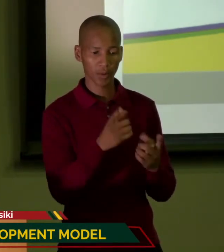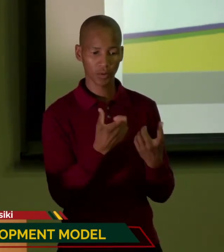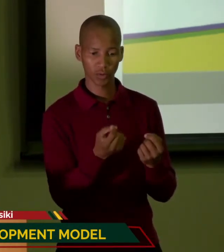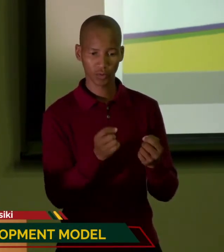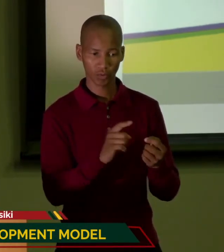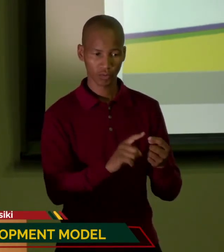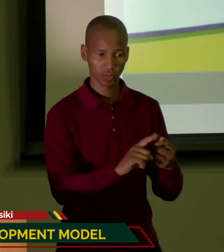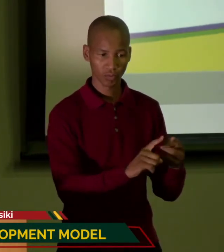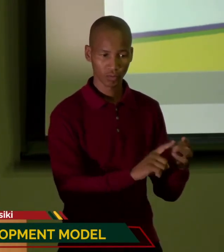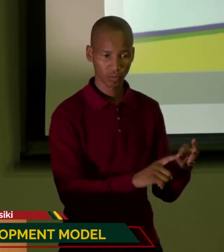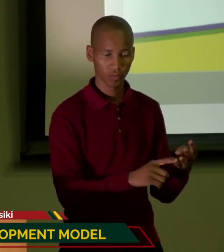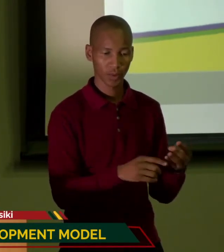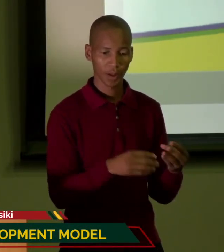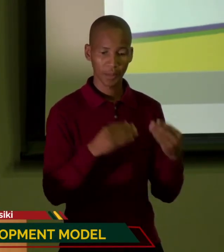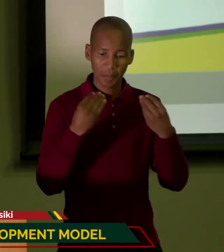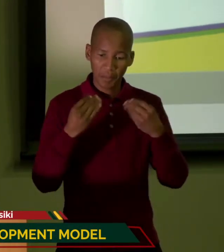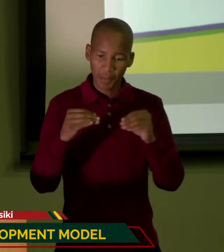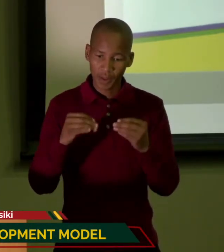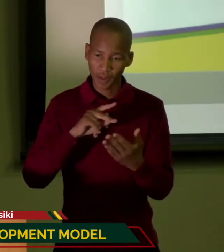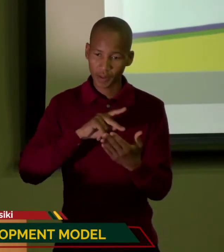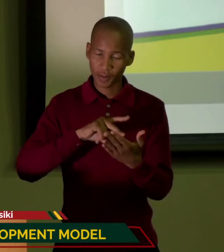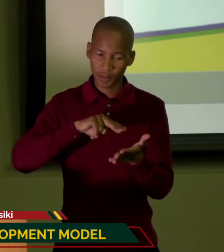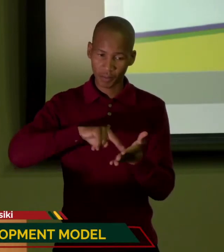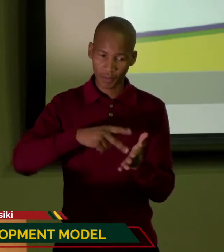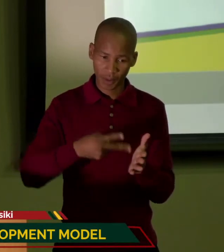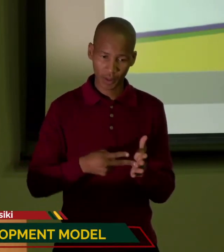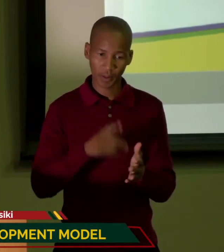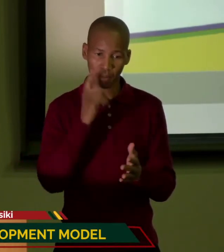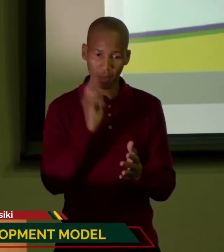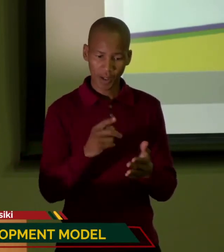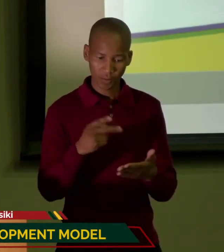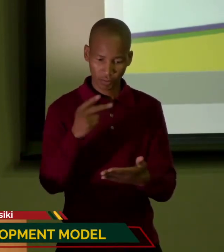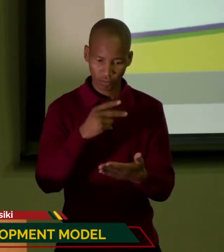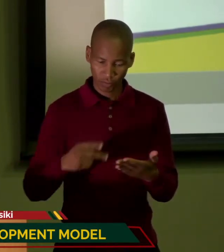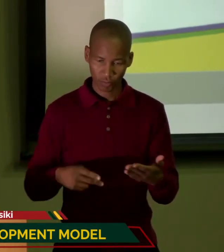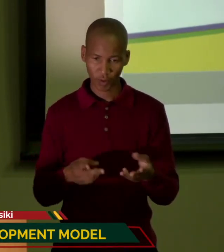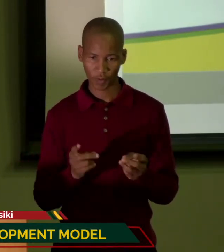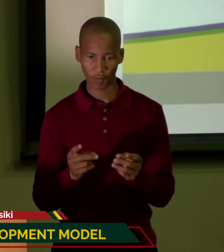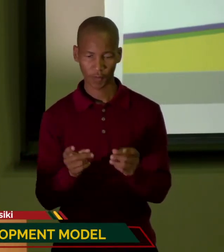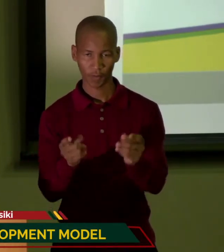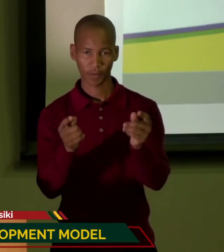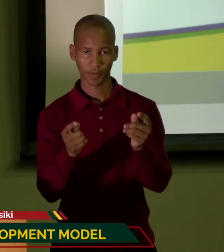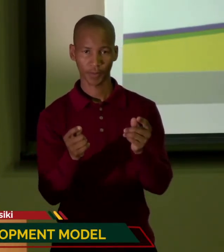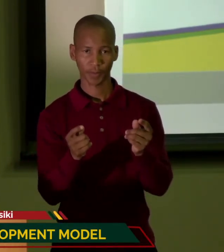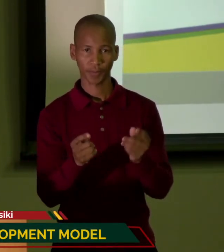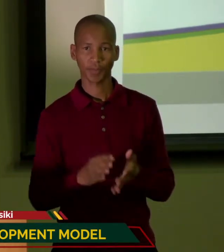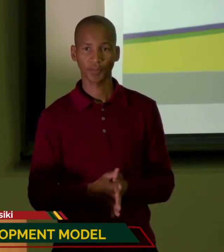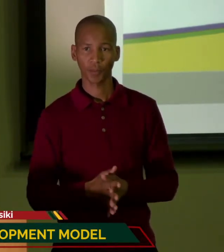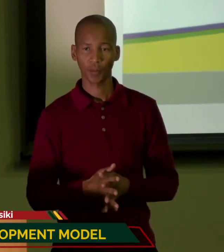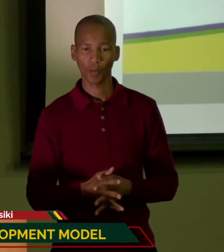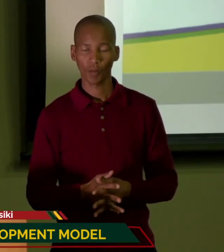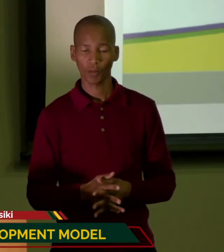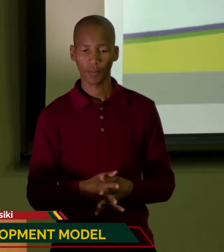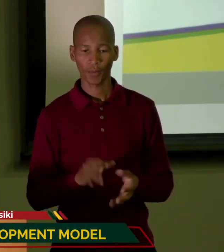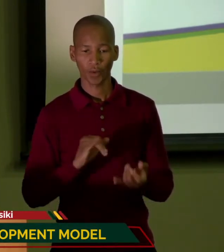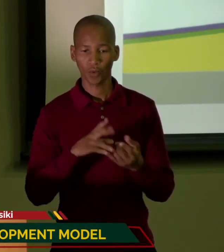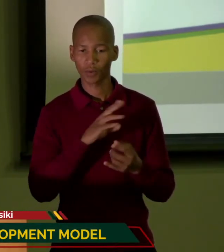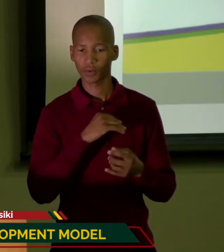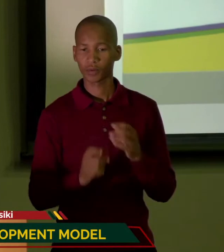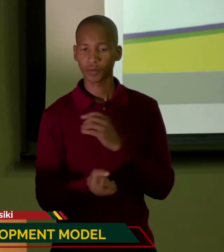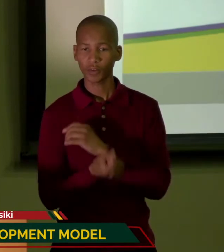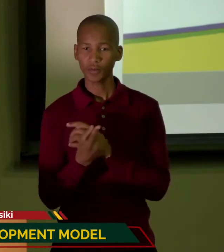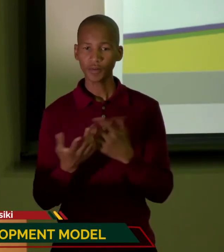a business plan is quickly drawn yenziwe enzele ukuba